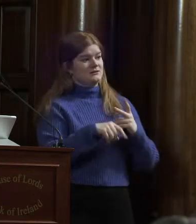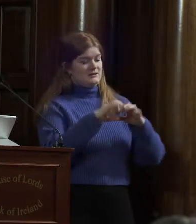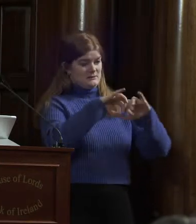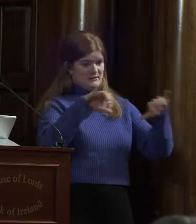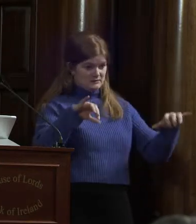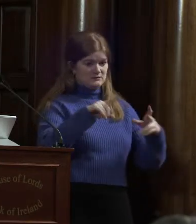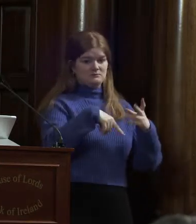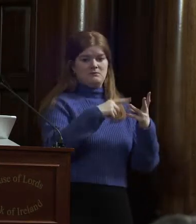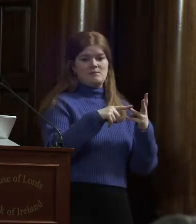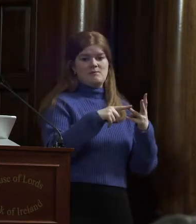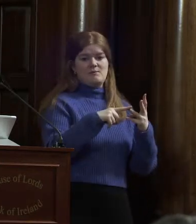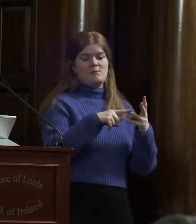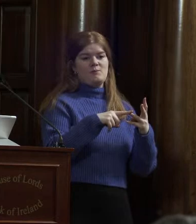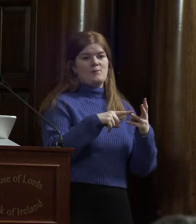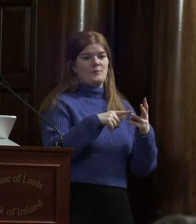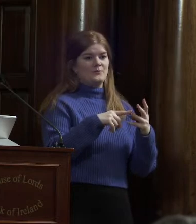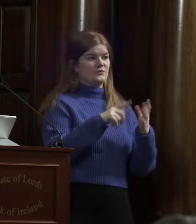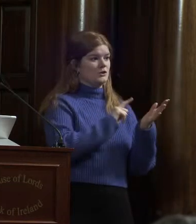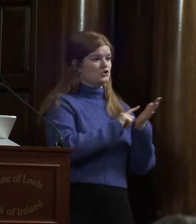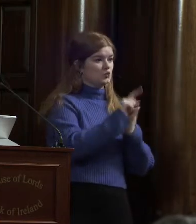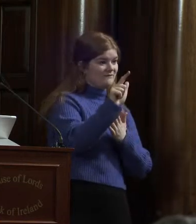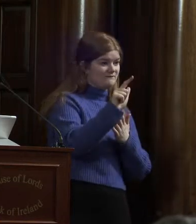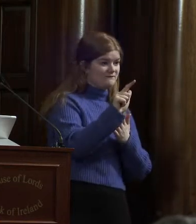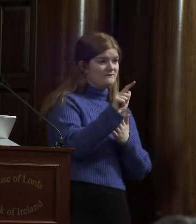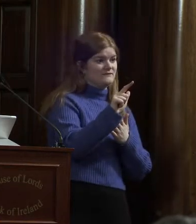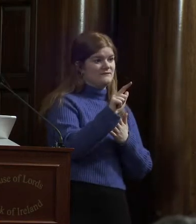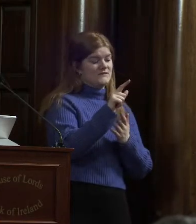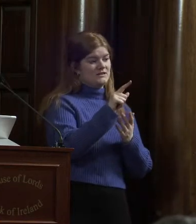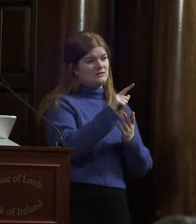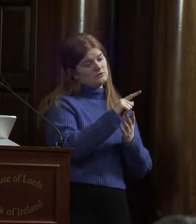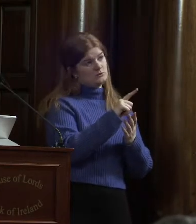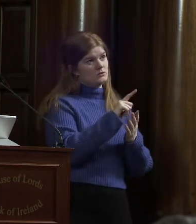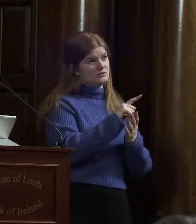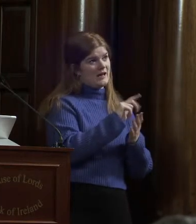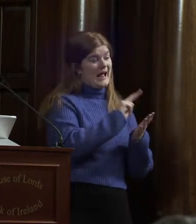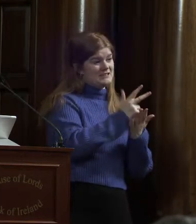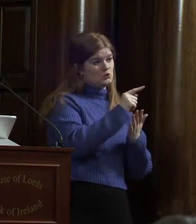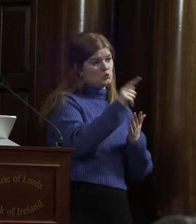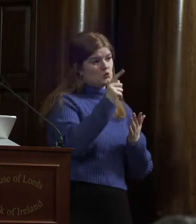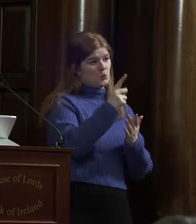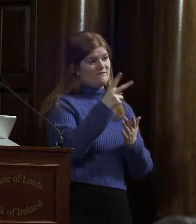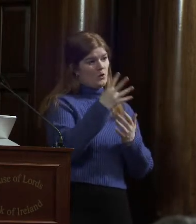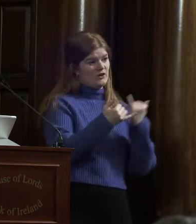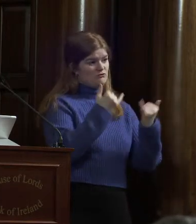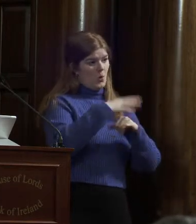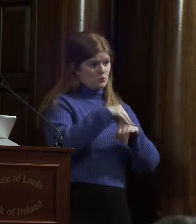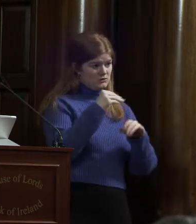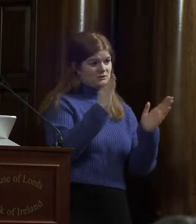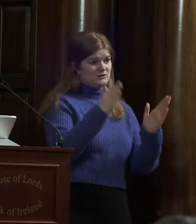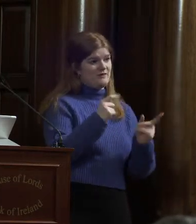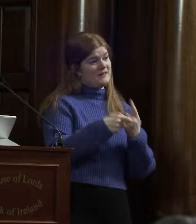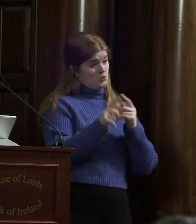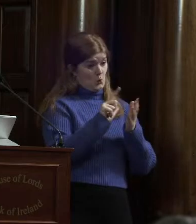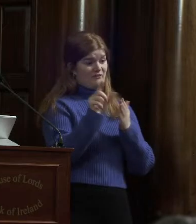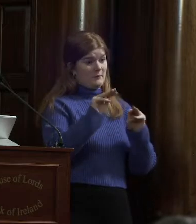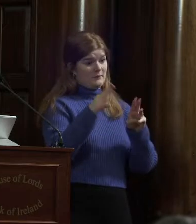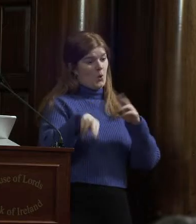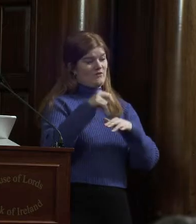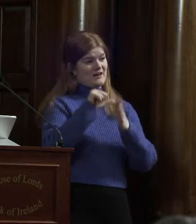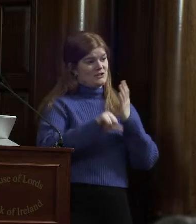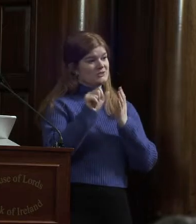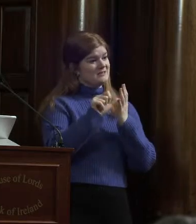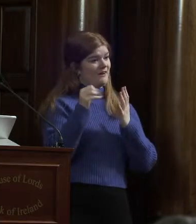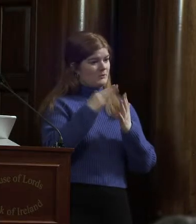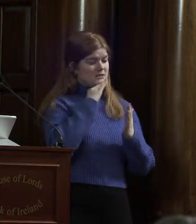split. We had 12 to 18, or 18 to 24-year-olds, and 12 people over 65,